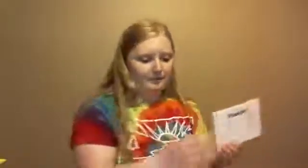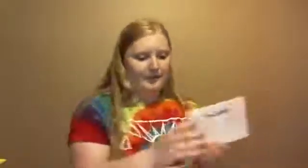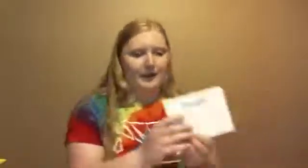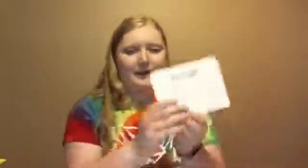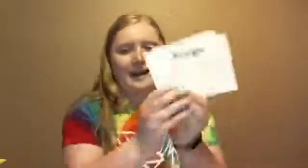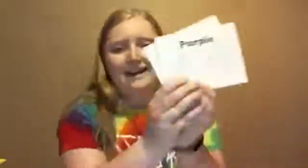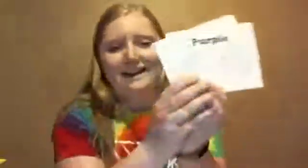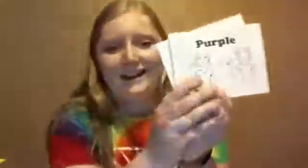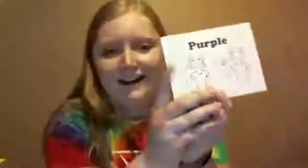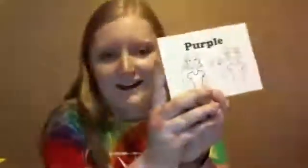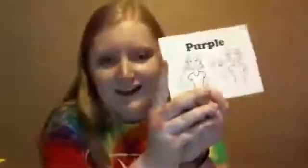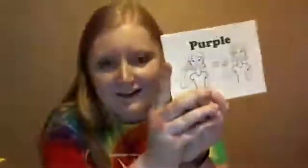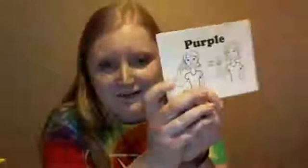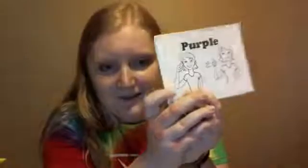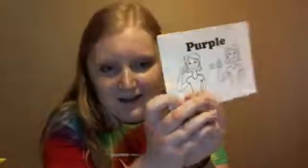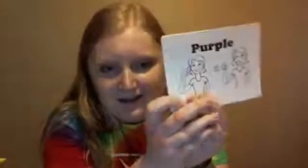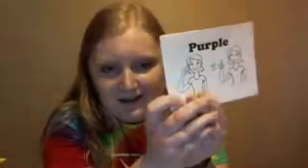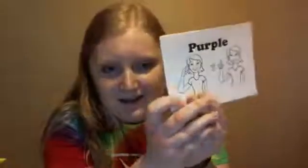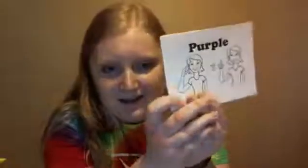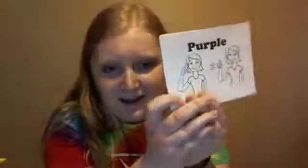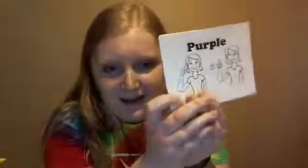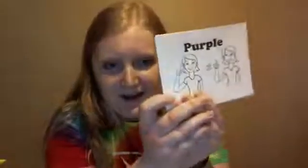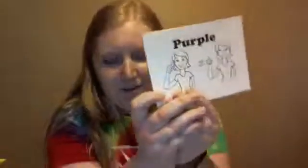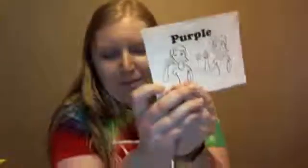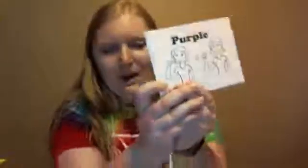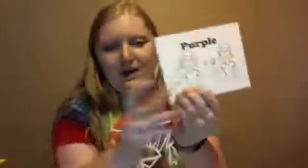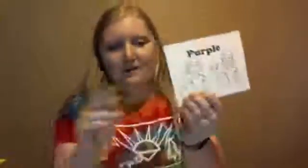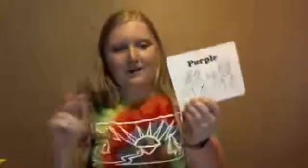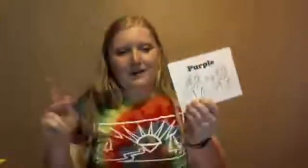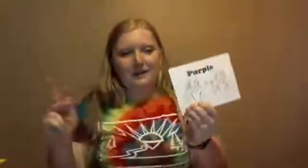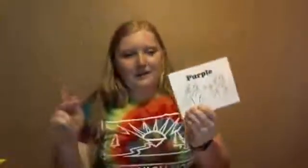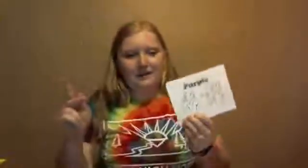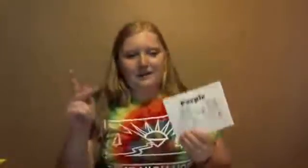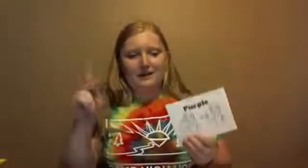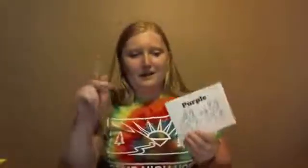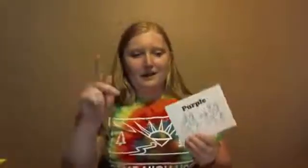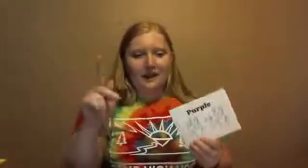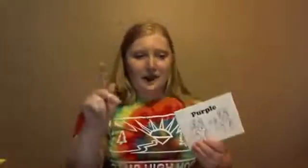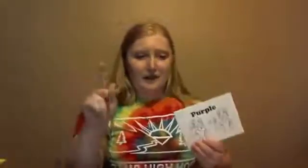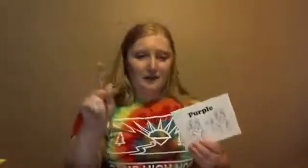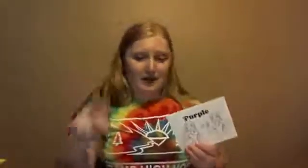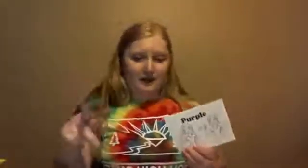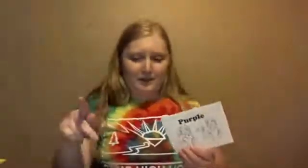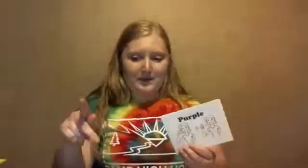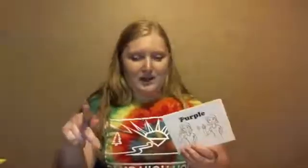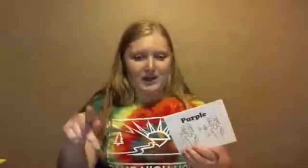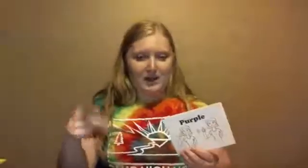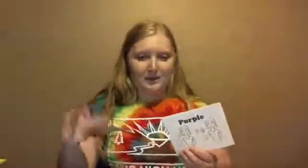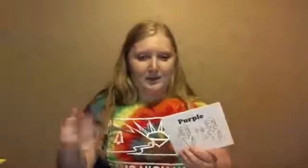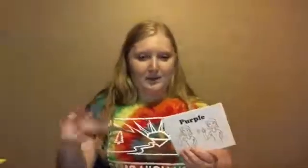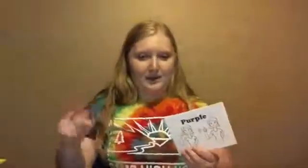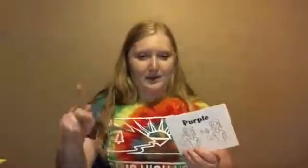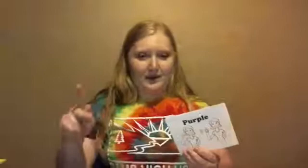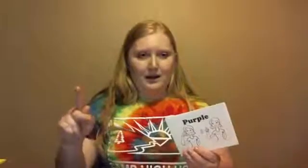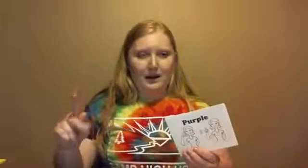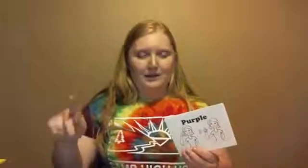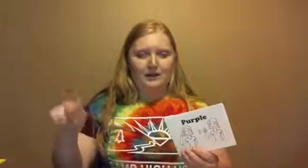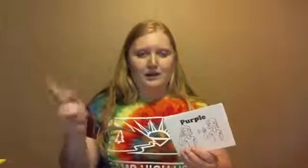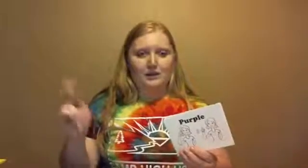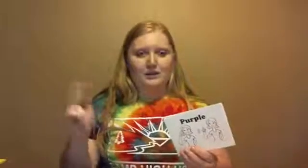All right. And our next one is purple. So again, you make the P shape and you just